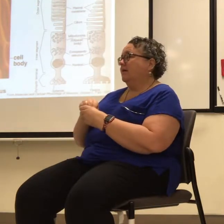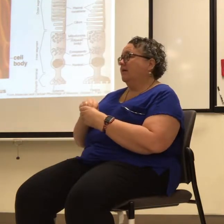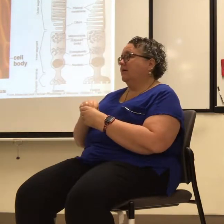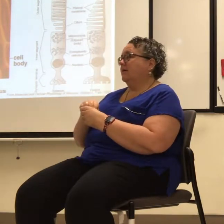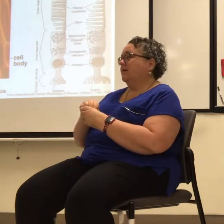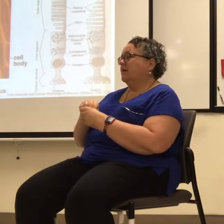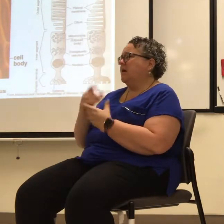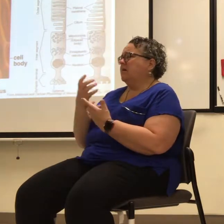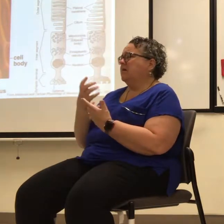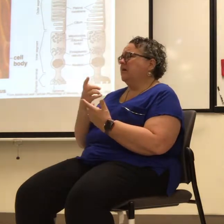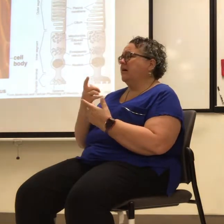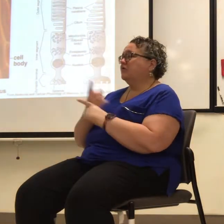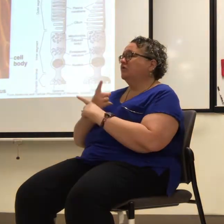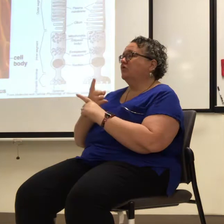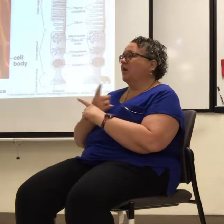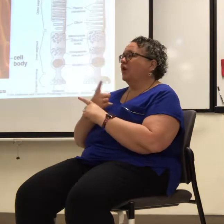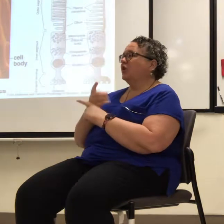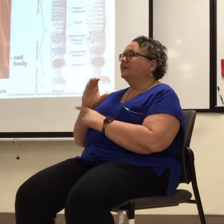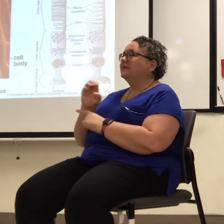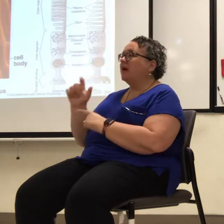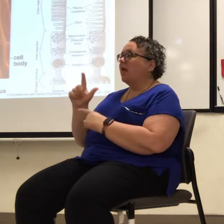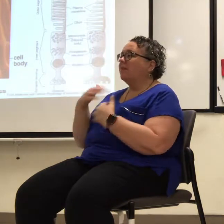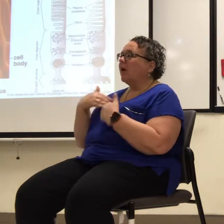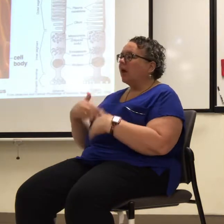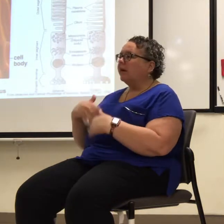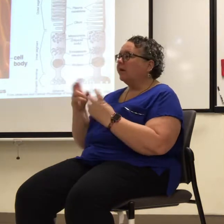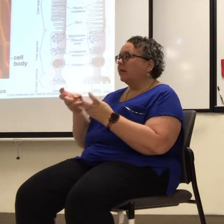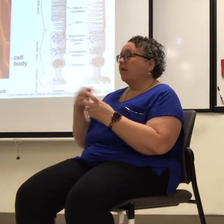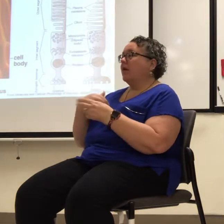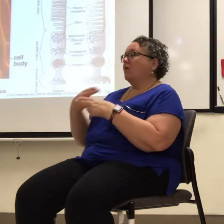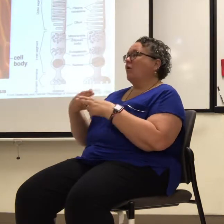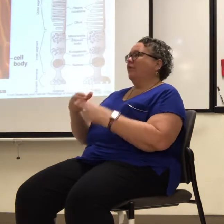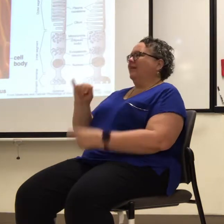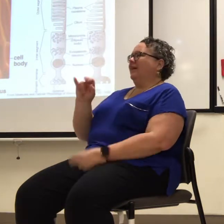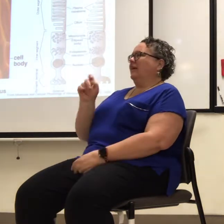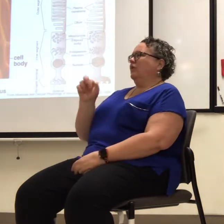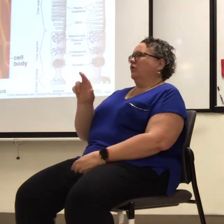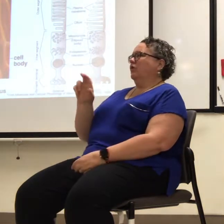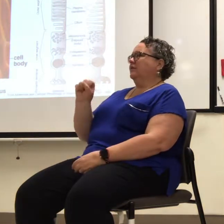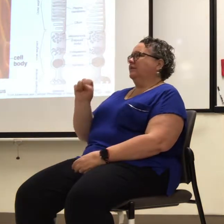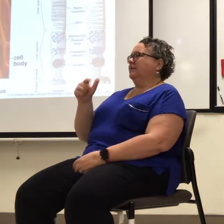Then there's just a regular cell body. They call it the inner segment.